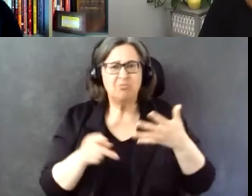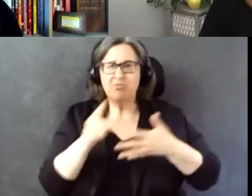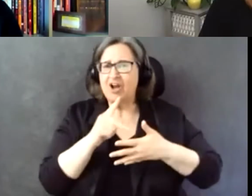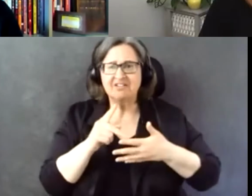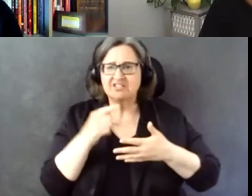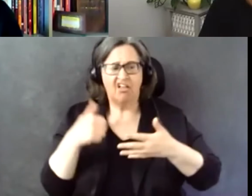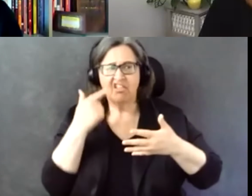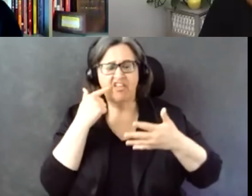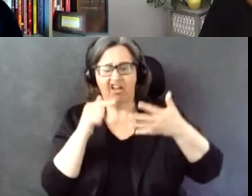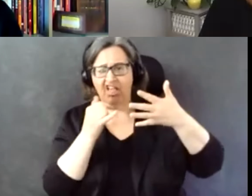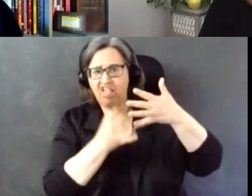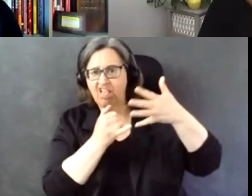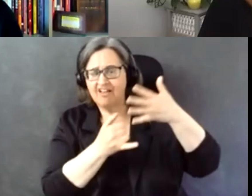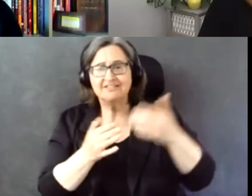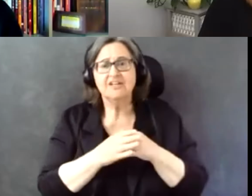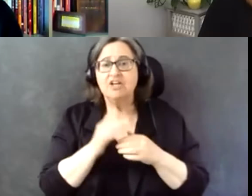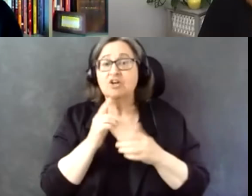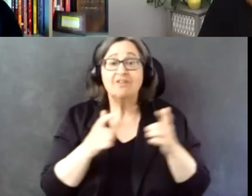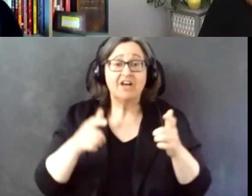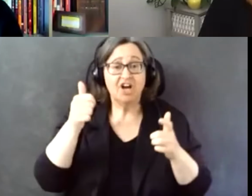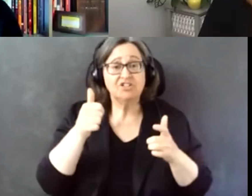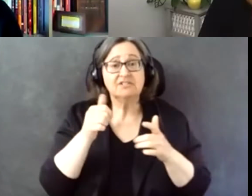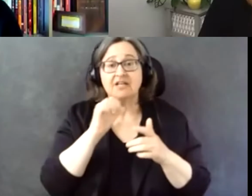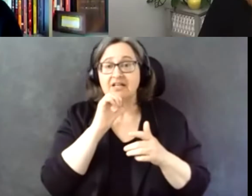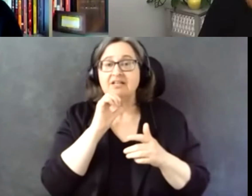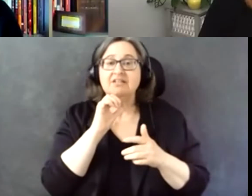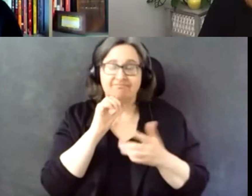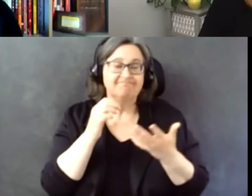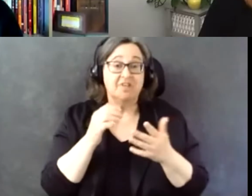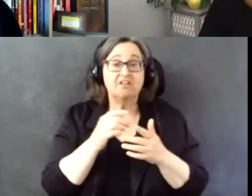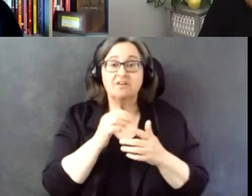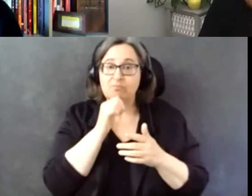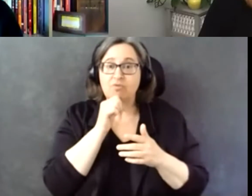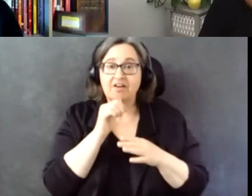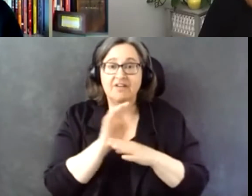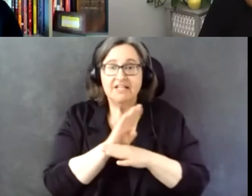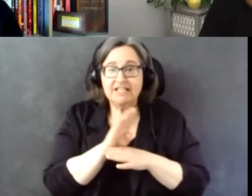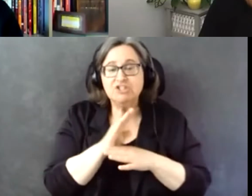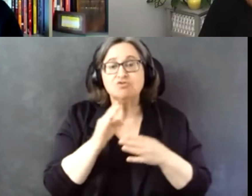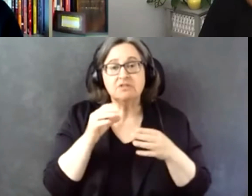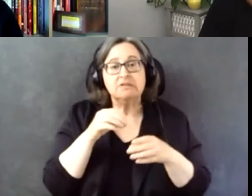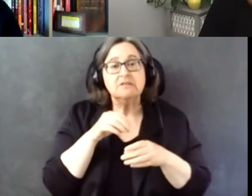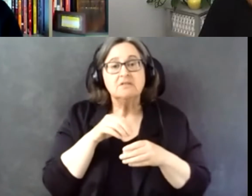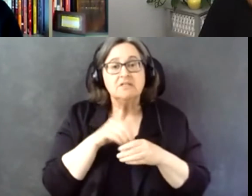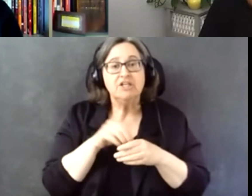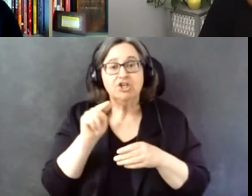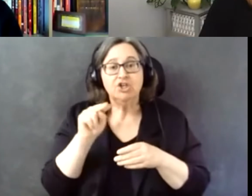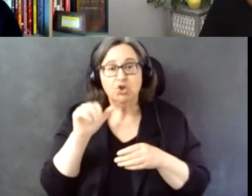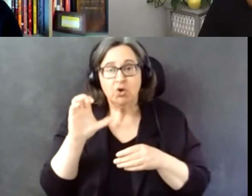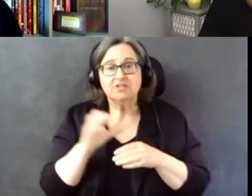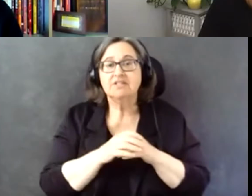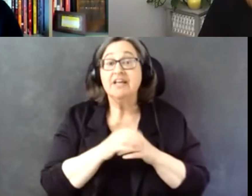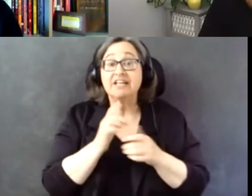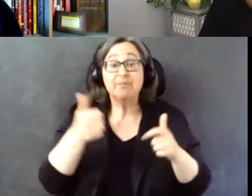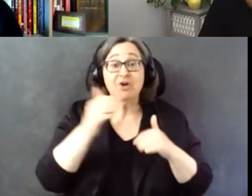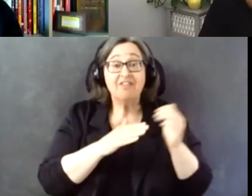employer in the state of new york nationally the non-profit sector is bigger than the airline industry um and you you better believe if uh